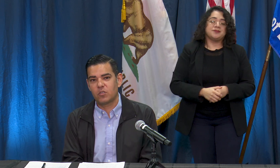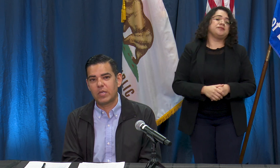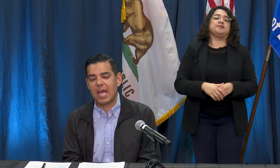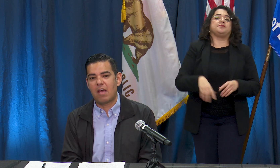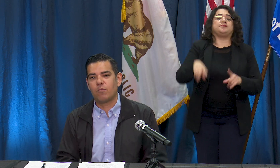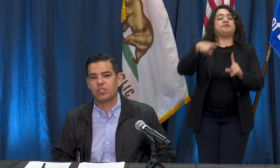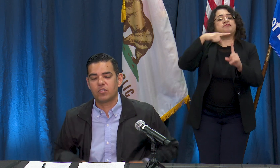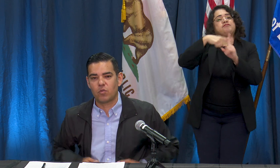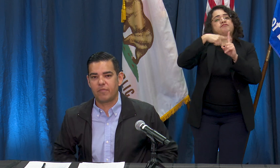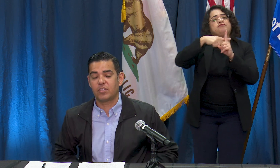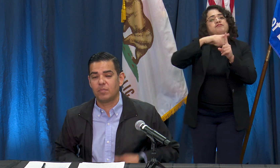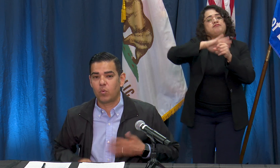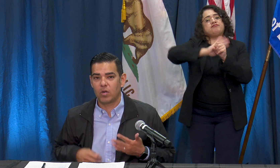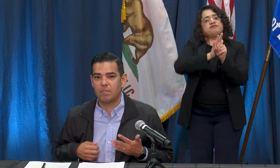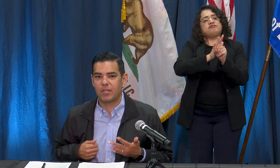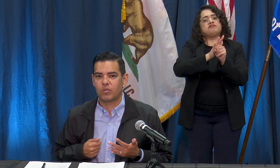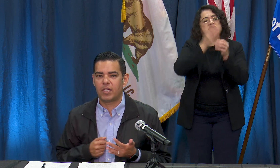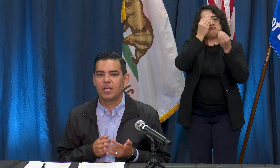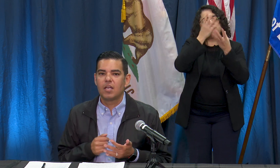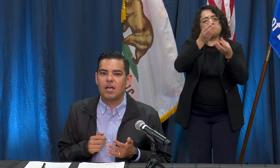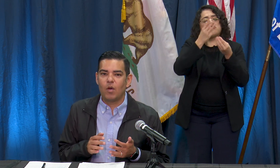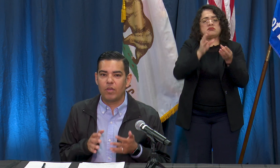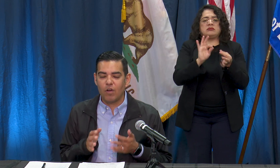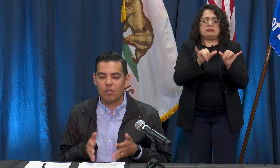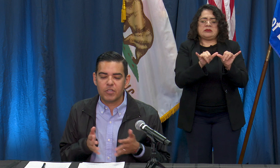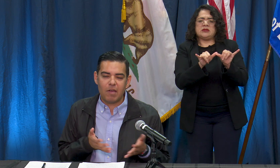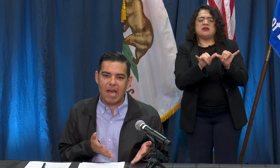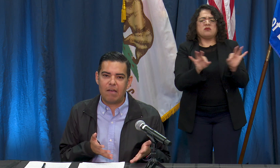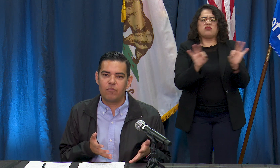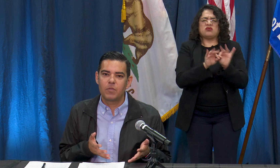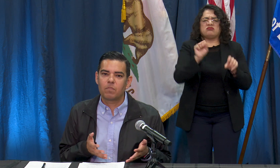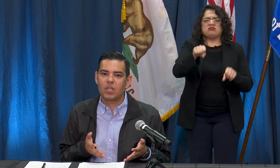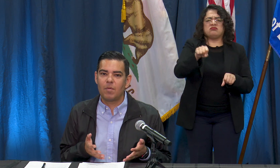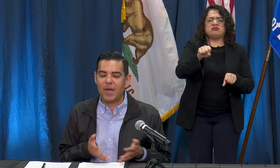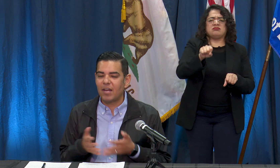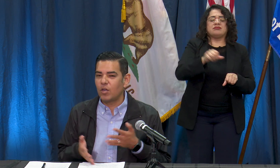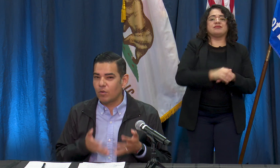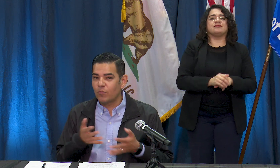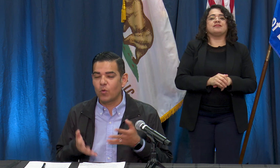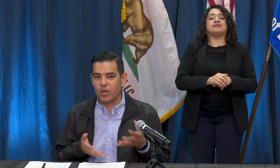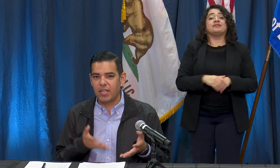positive cases we have, which is obviously an important metric. We also have